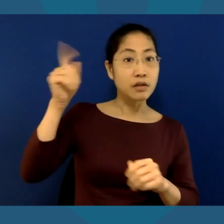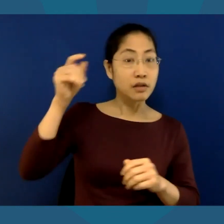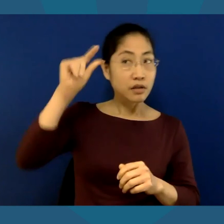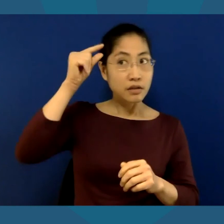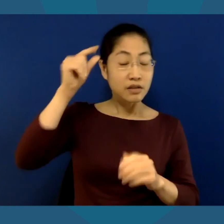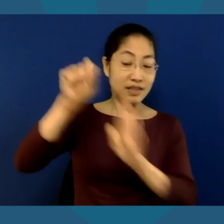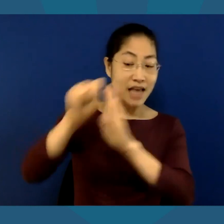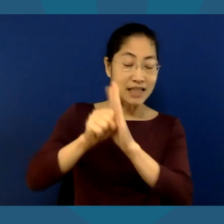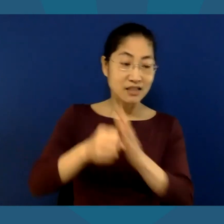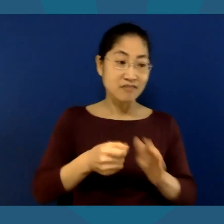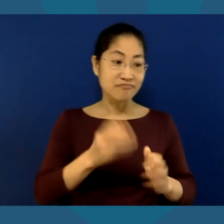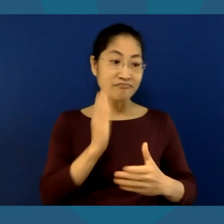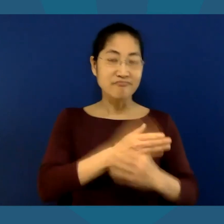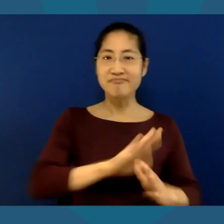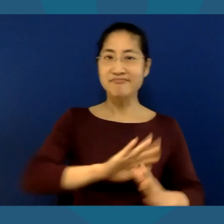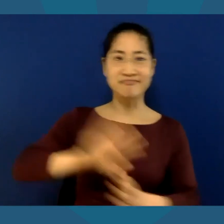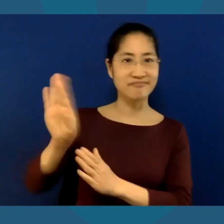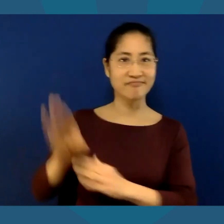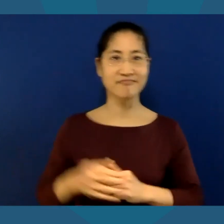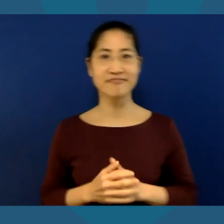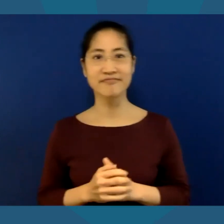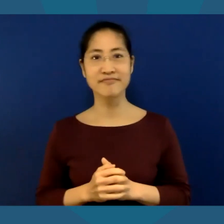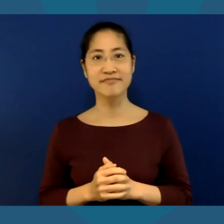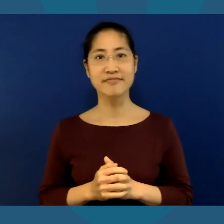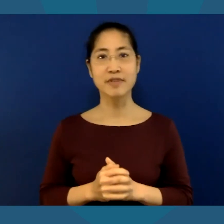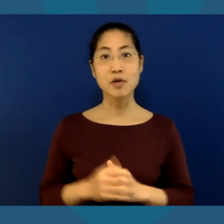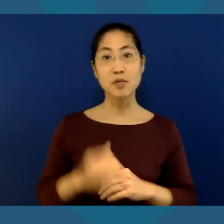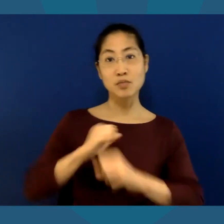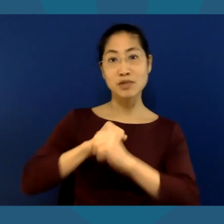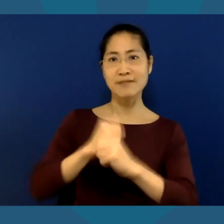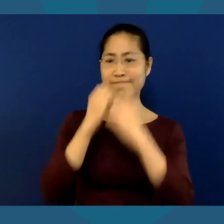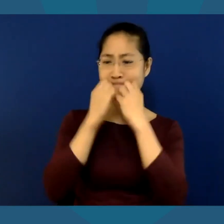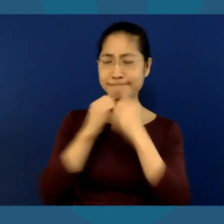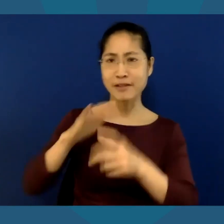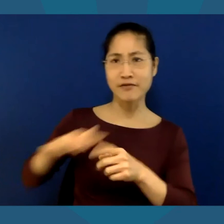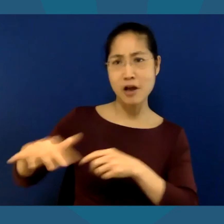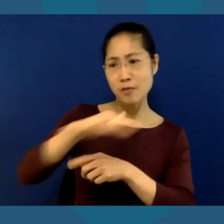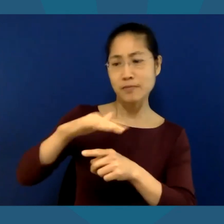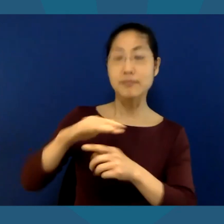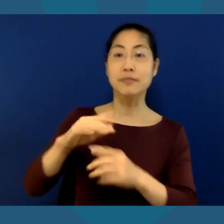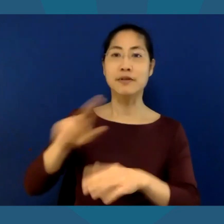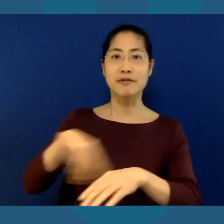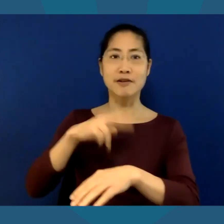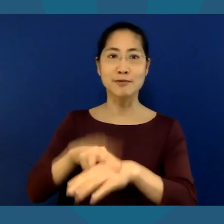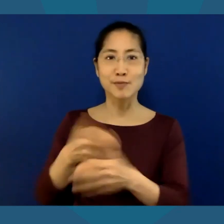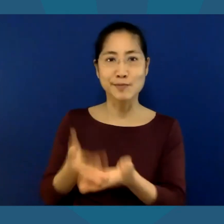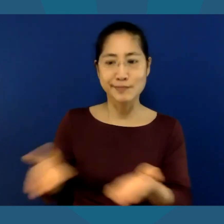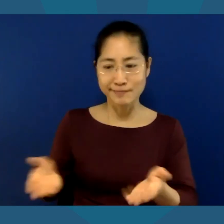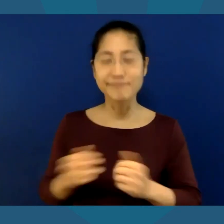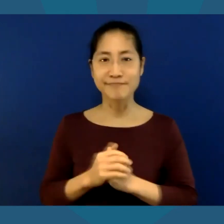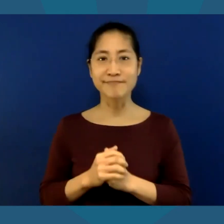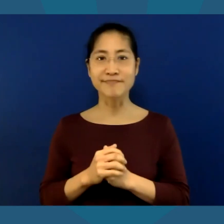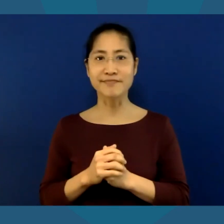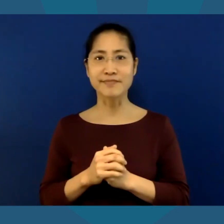self-govern without undue preemption from the state, protection of our environment and